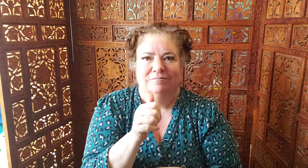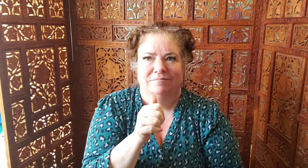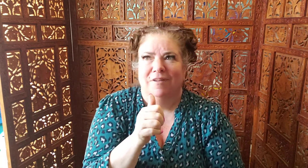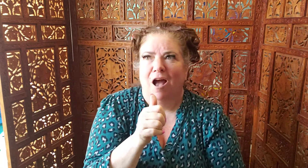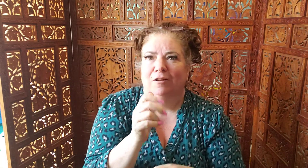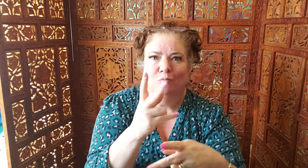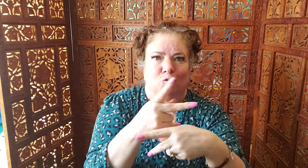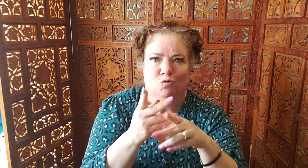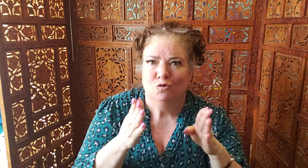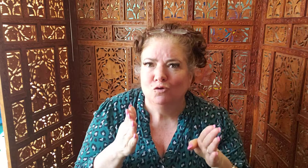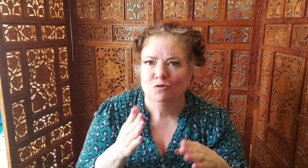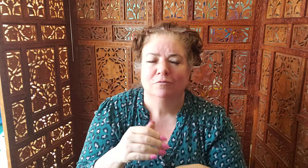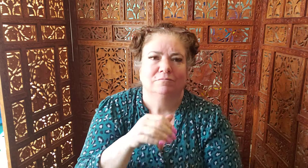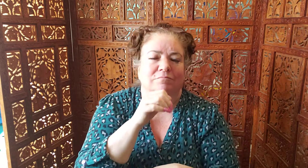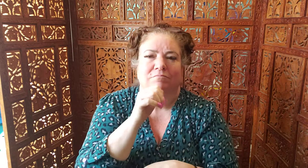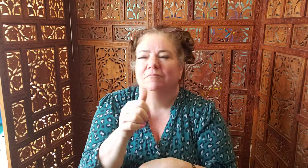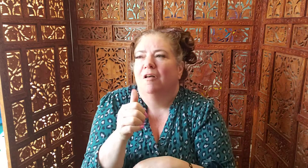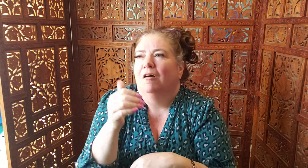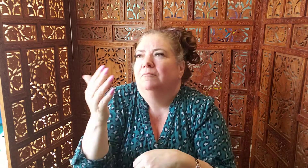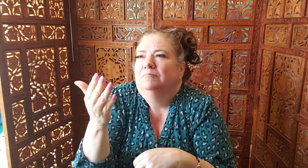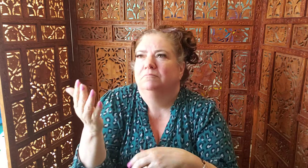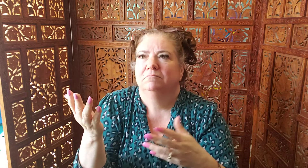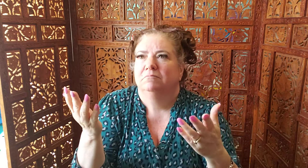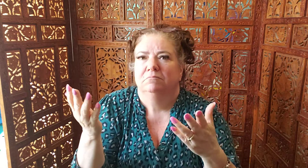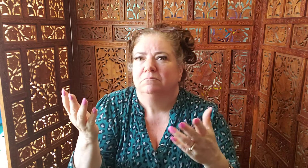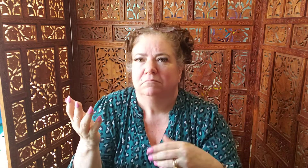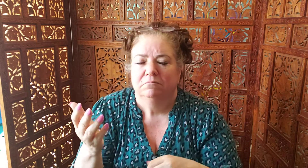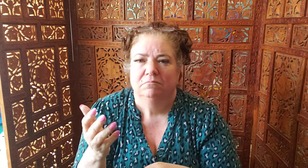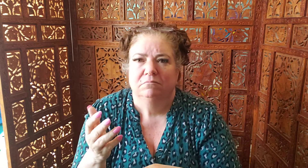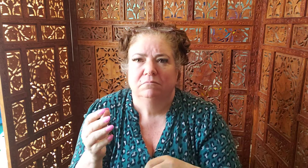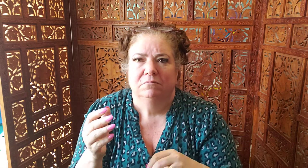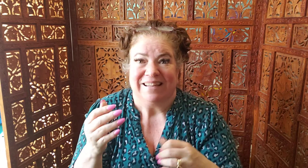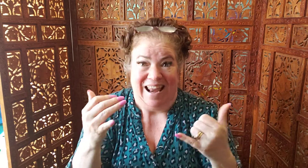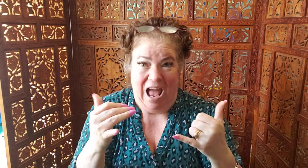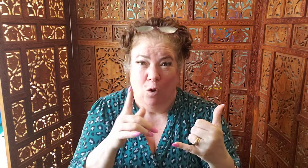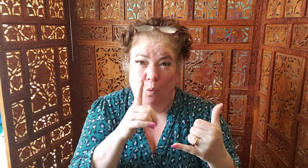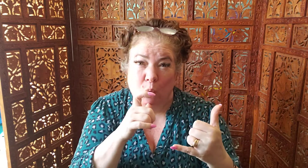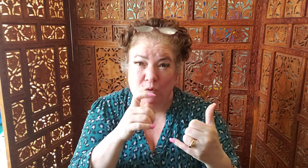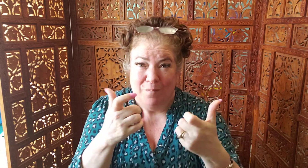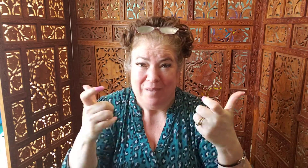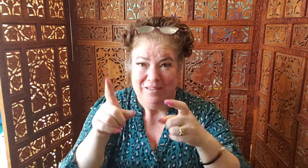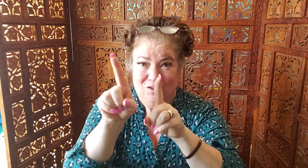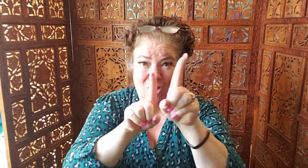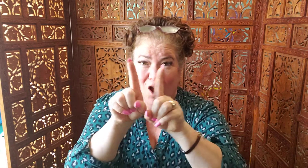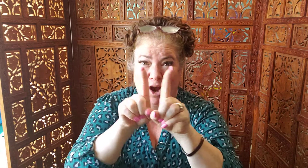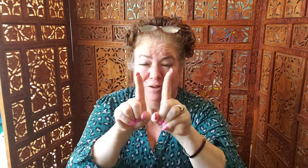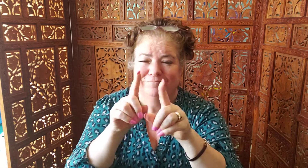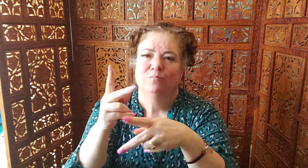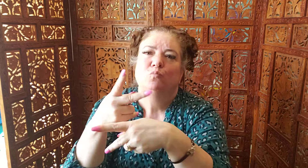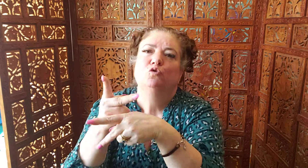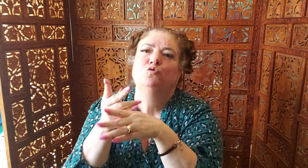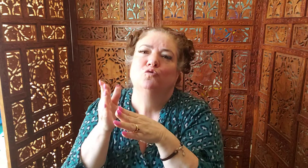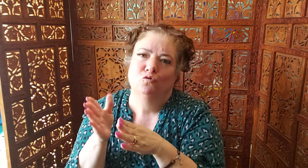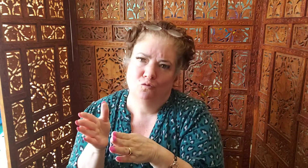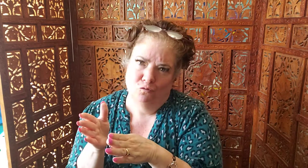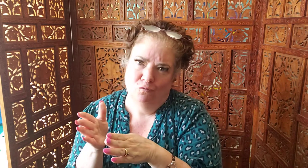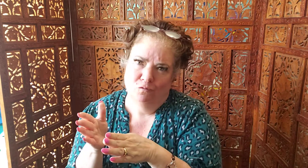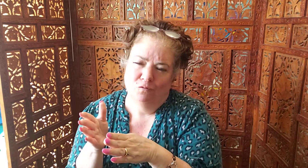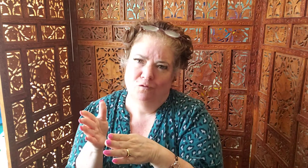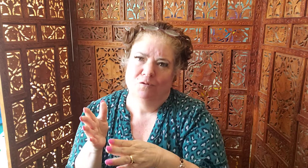It's taking show business to a new level of what the meaning of the word is. We simply came into that theater, the New Amsterdam.